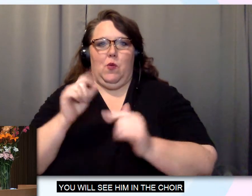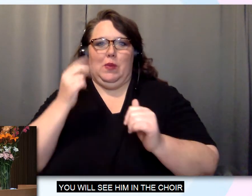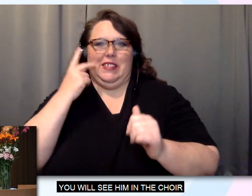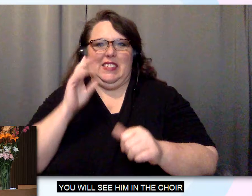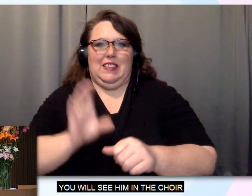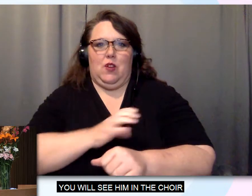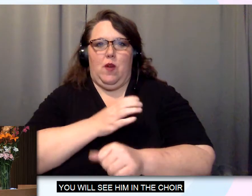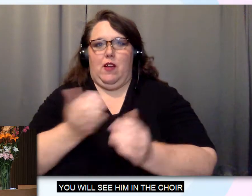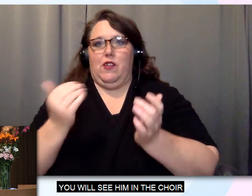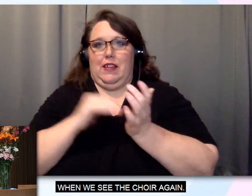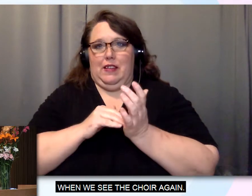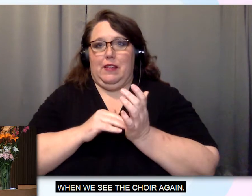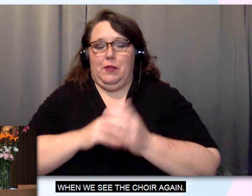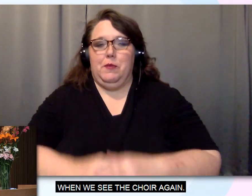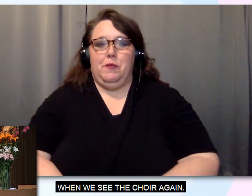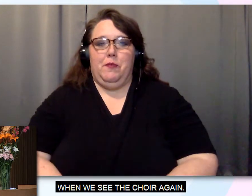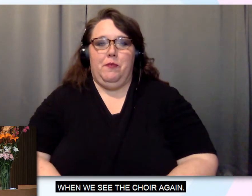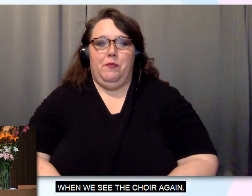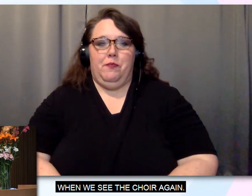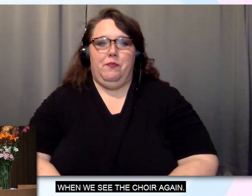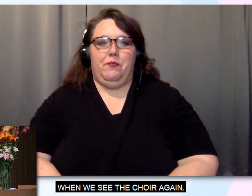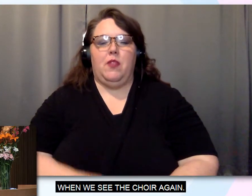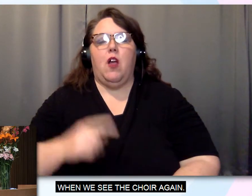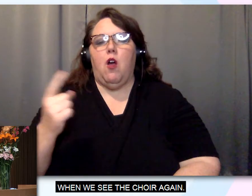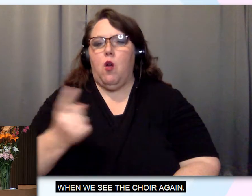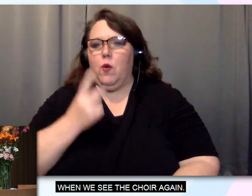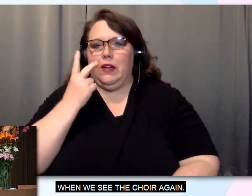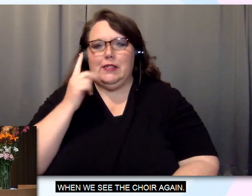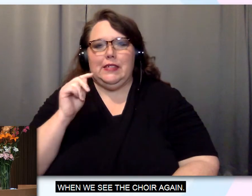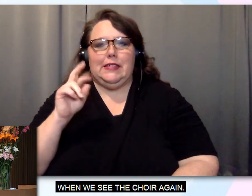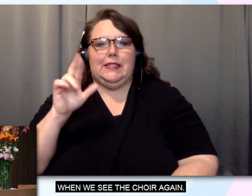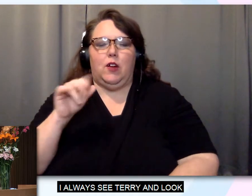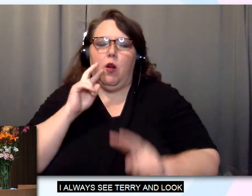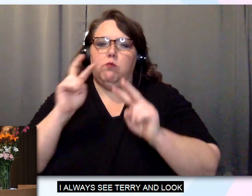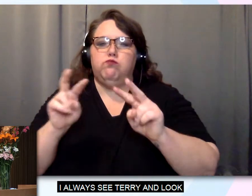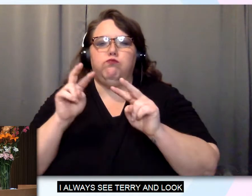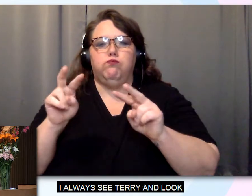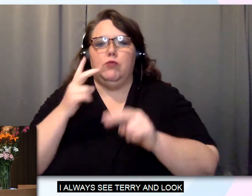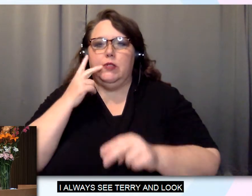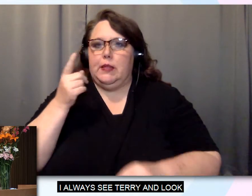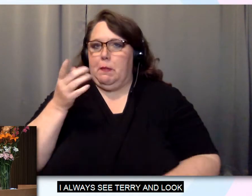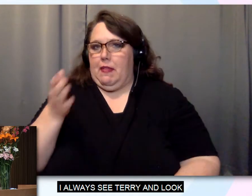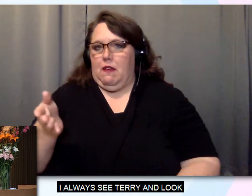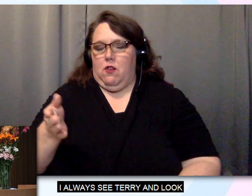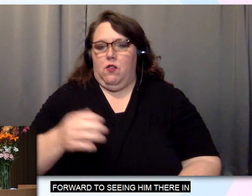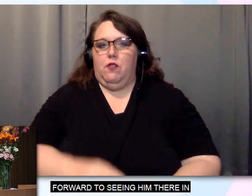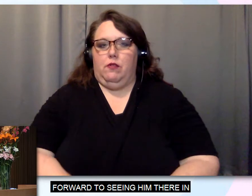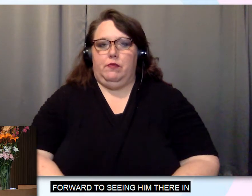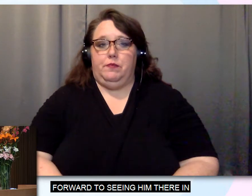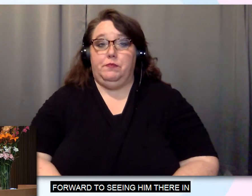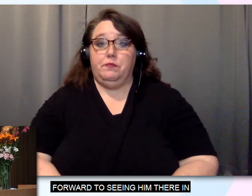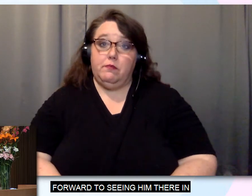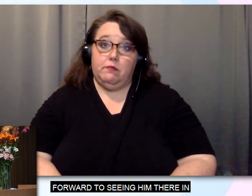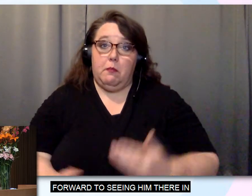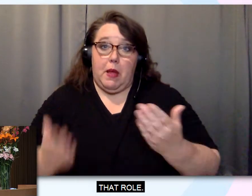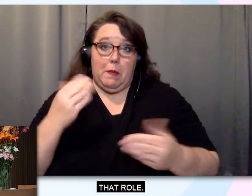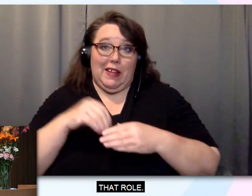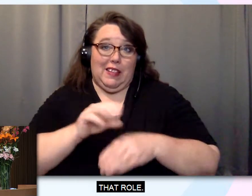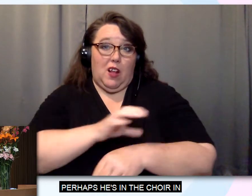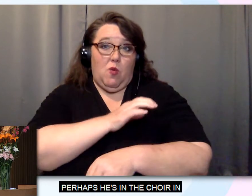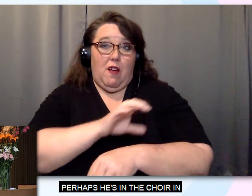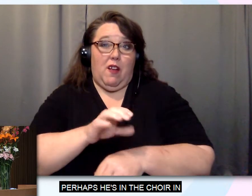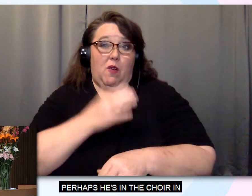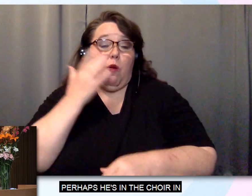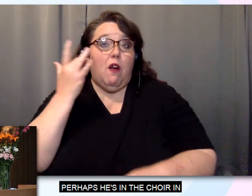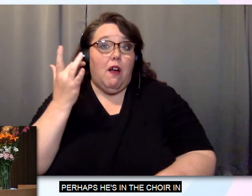in the choir when we see the choir again. Always see Terry and look forward to seeing him there in that role. And perhaps he's